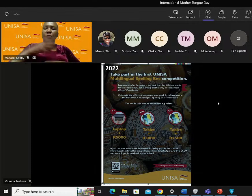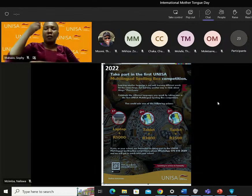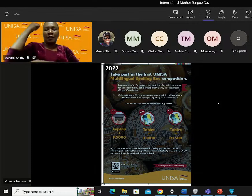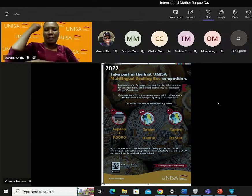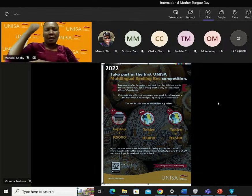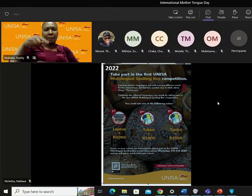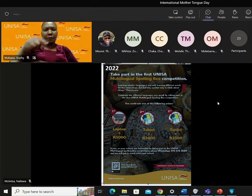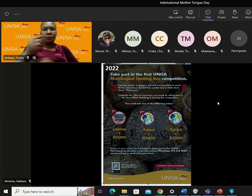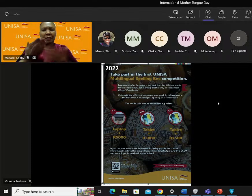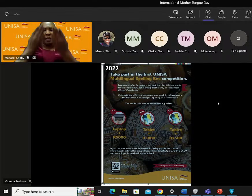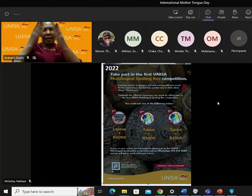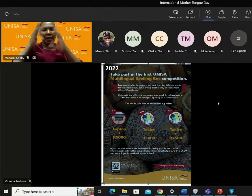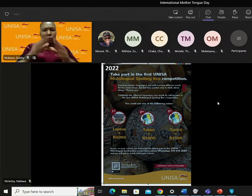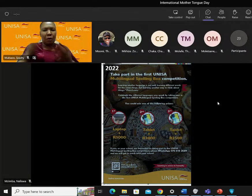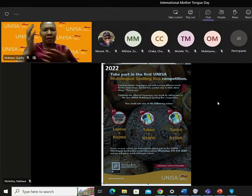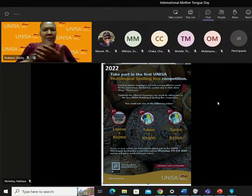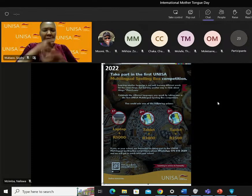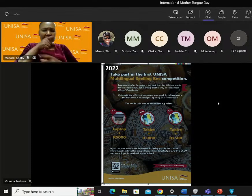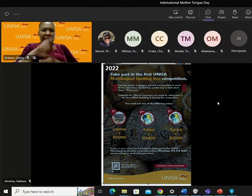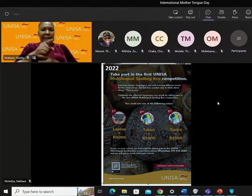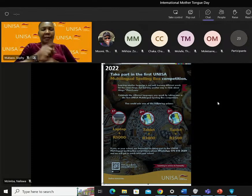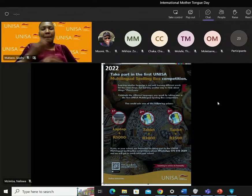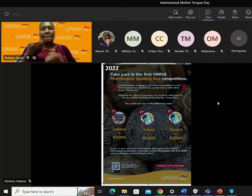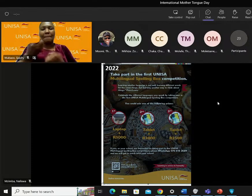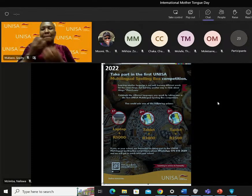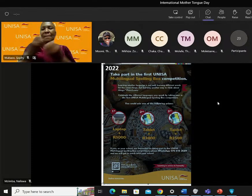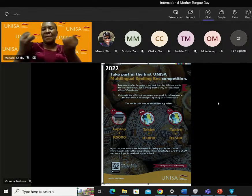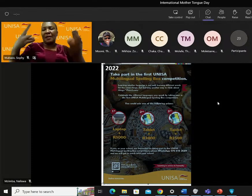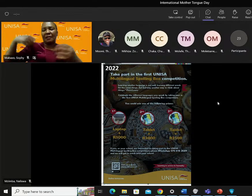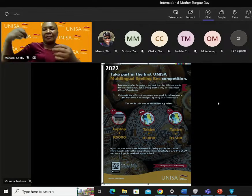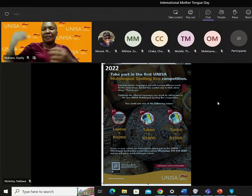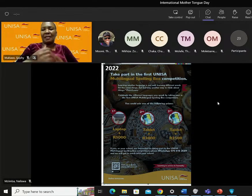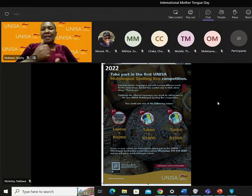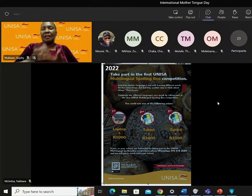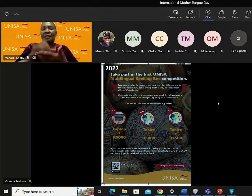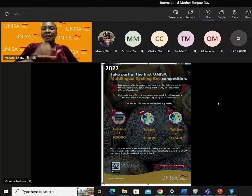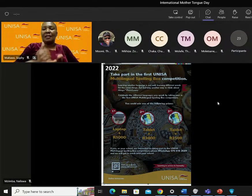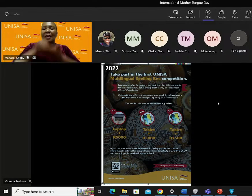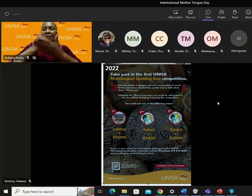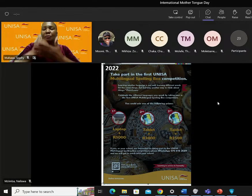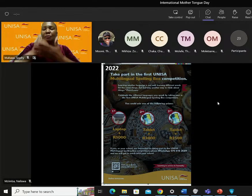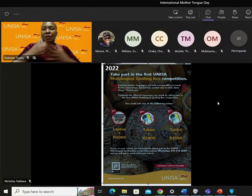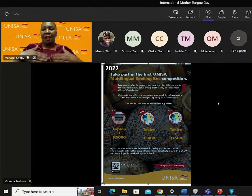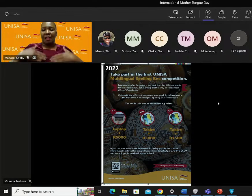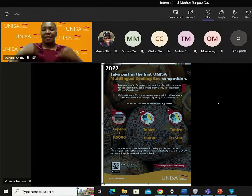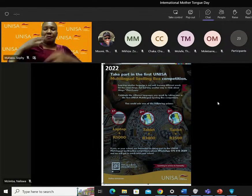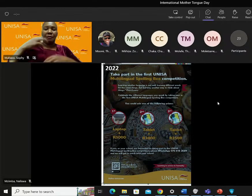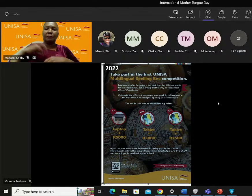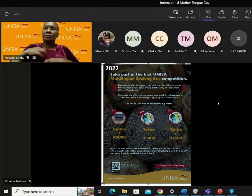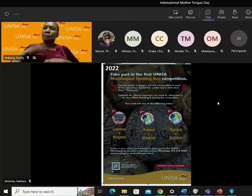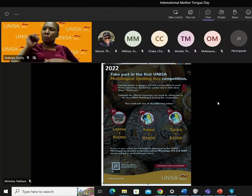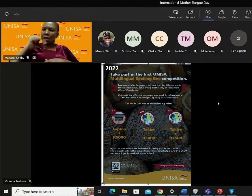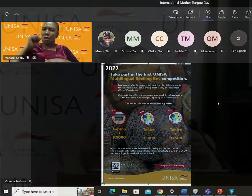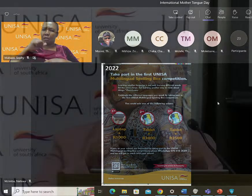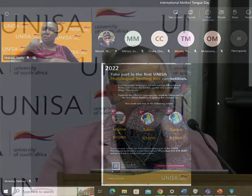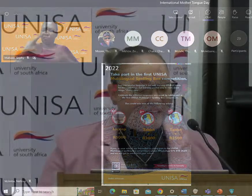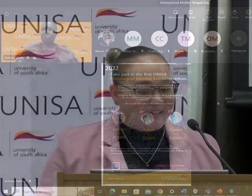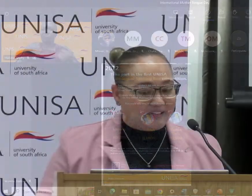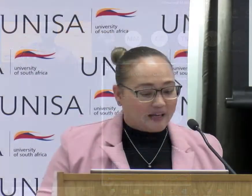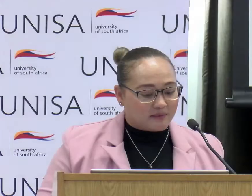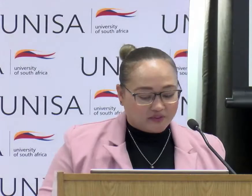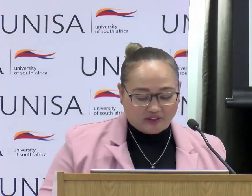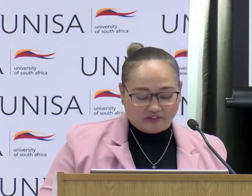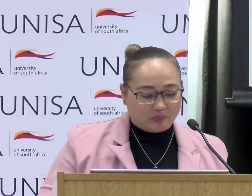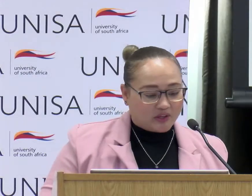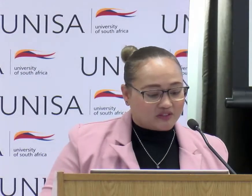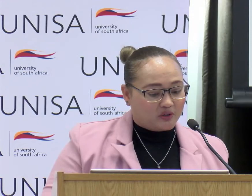with the fact that multilingualism helps with health benefits? And it does. It does. It helps you with multitasking, and